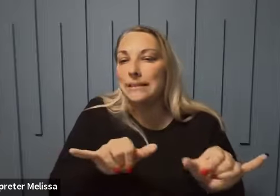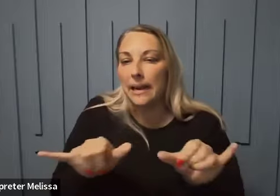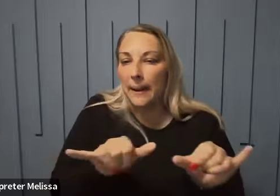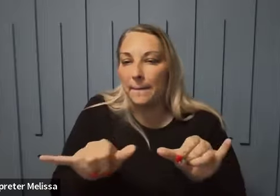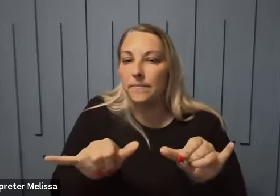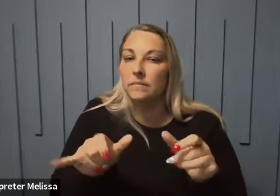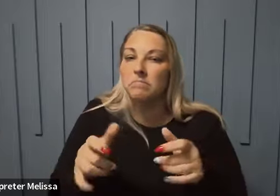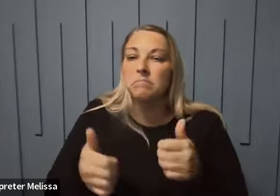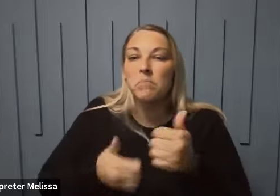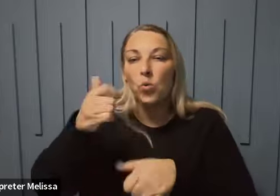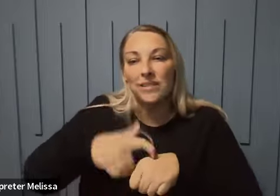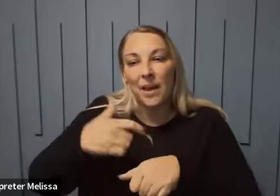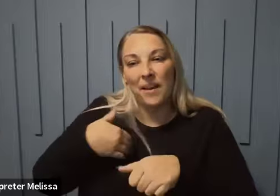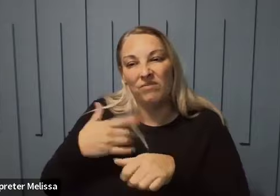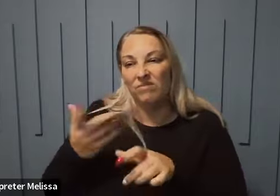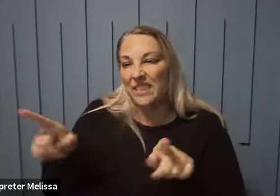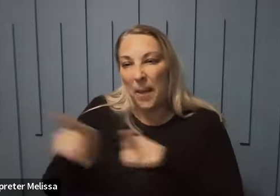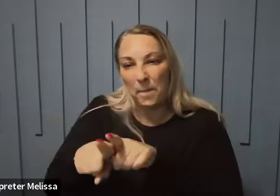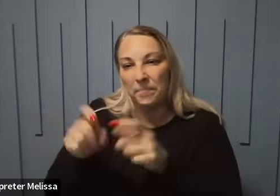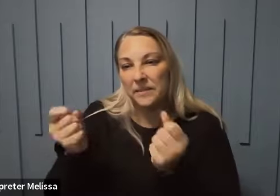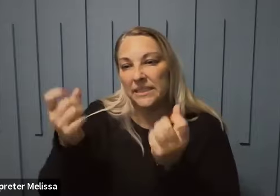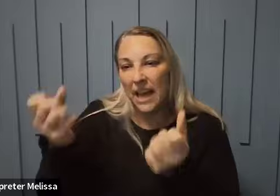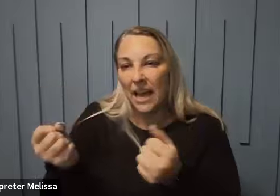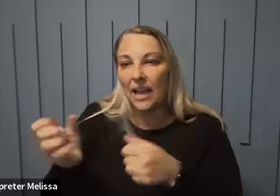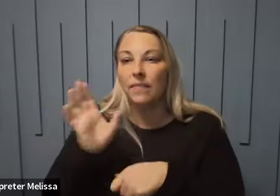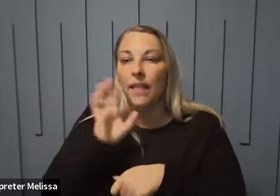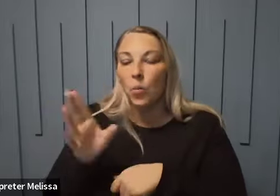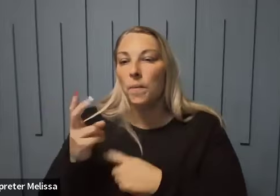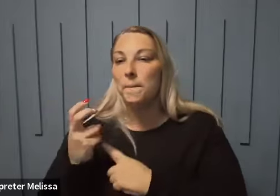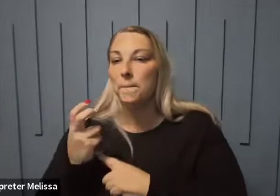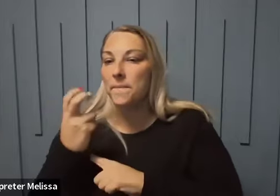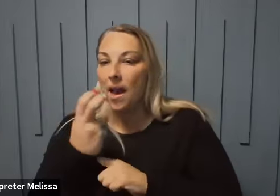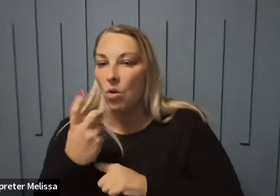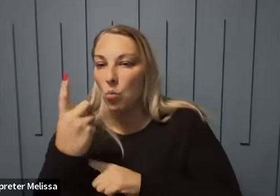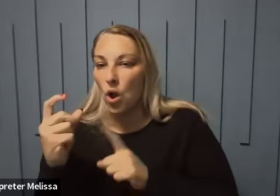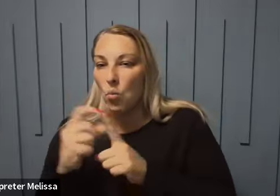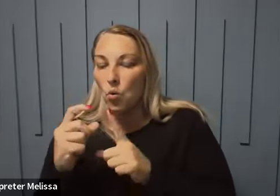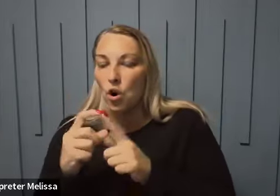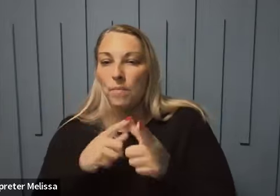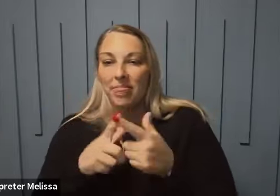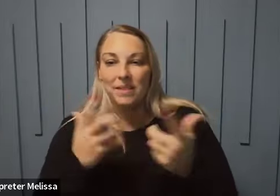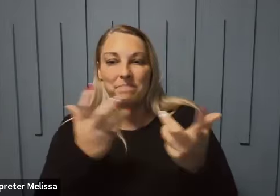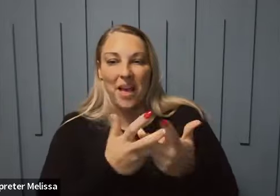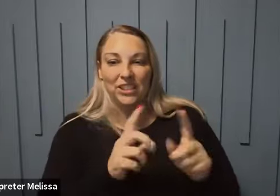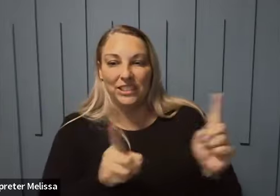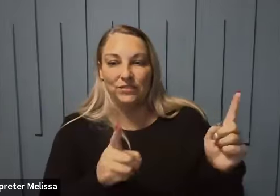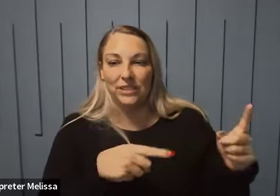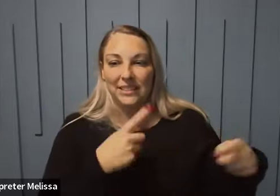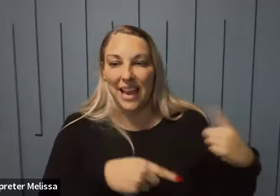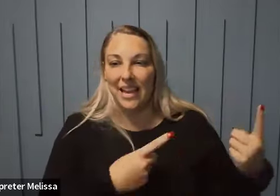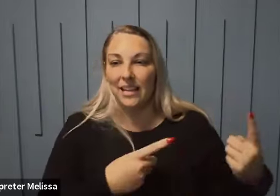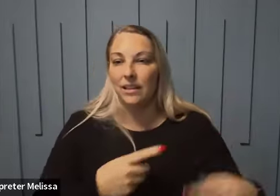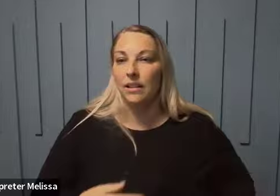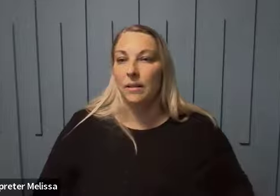So we see this a lot with our kids here at school. They'll map the one word they know to a sign. So like happy can